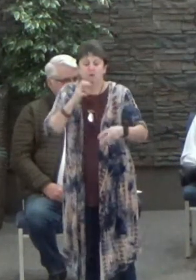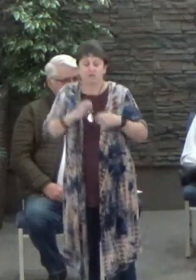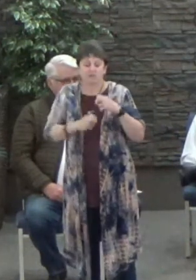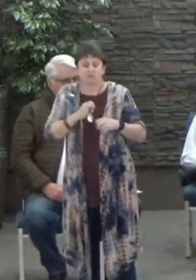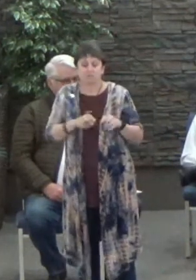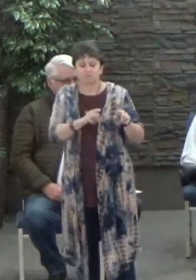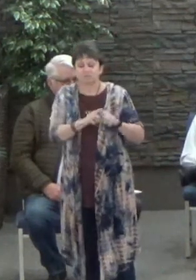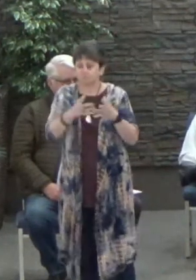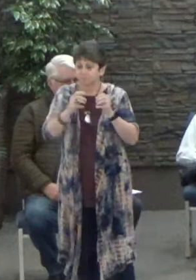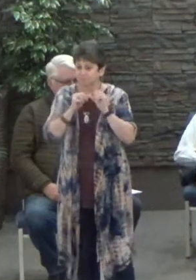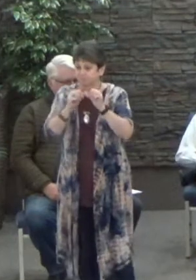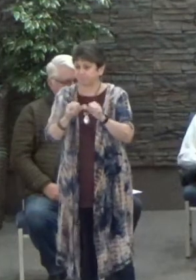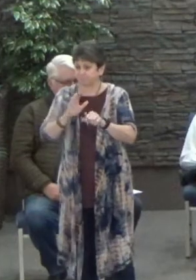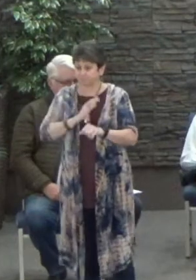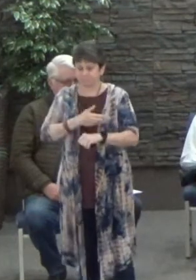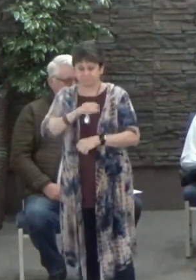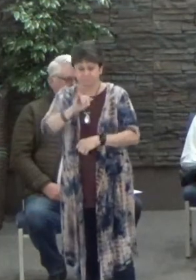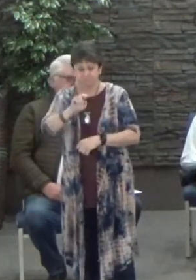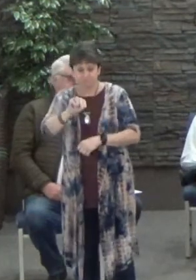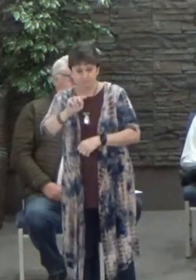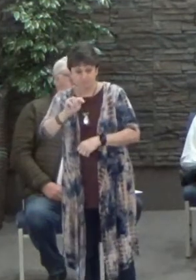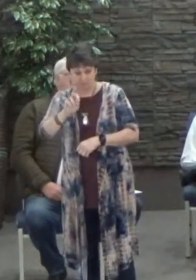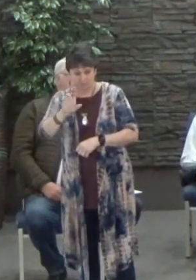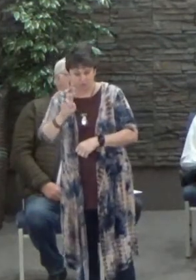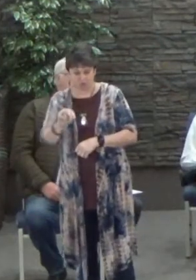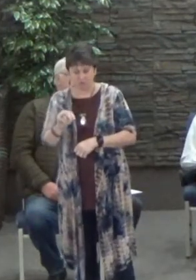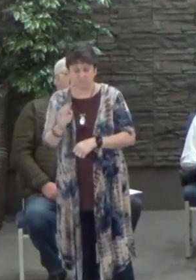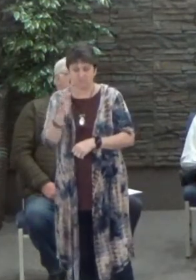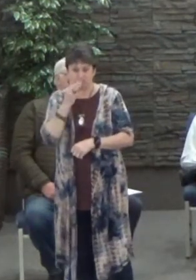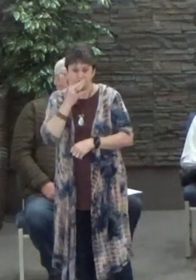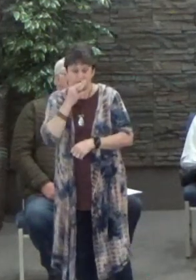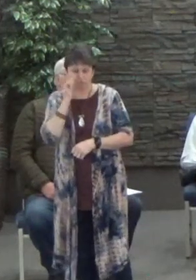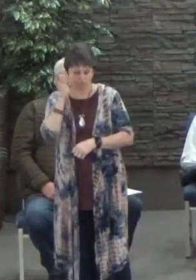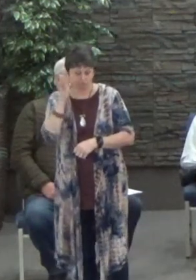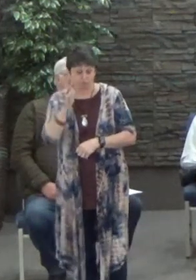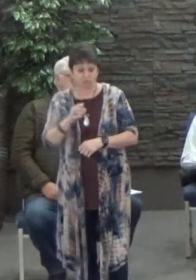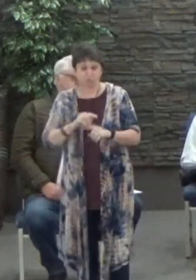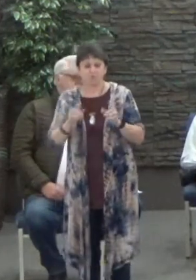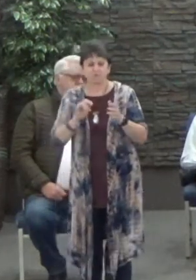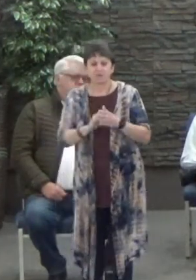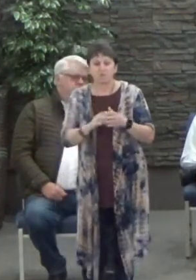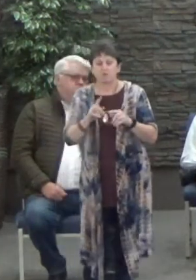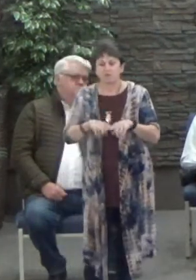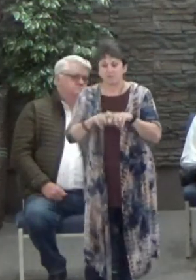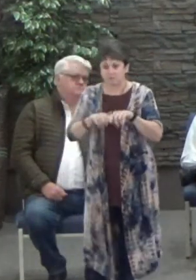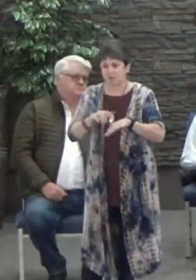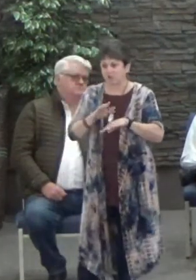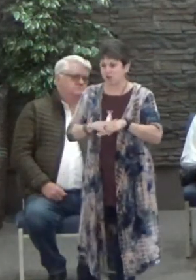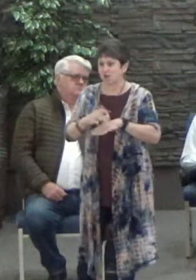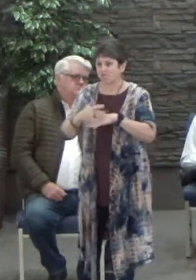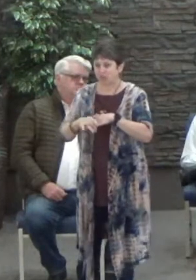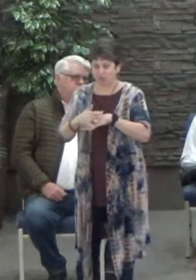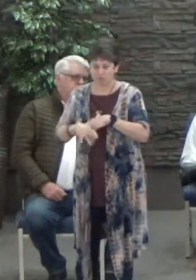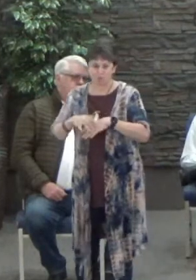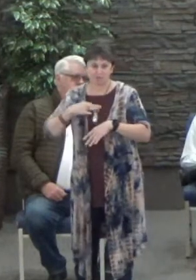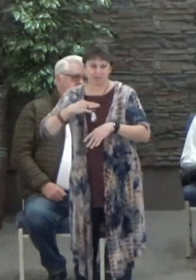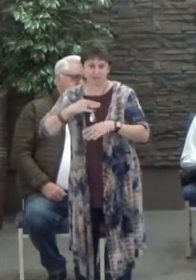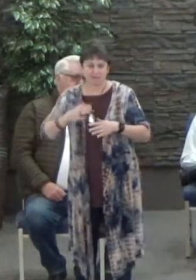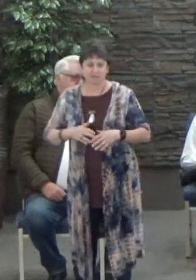We also want to continue our intern program in the not-too-distant future, but that will also depend on available